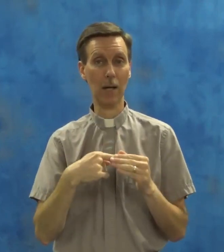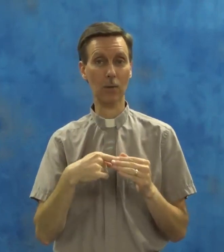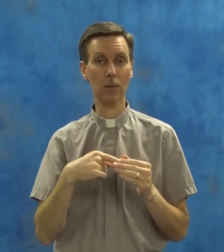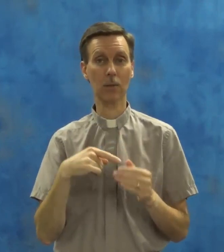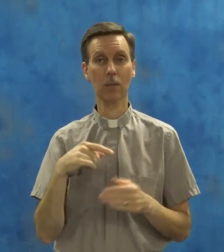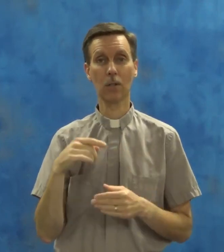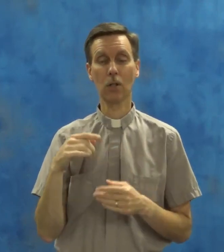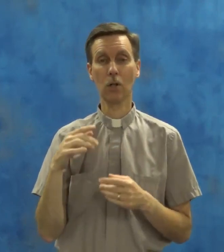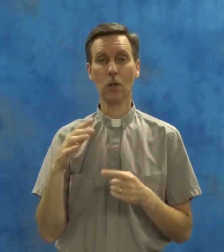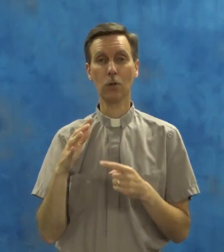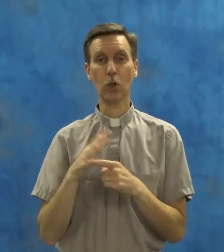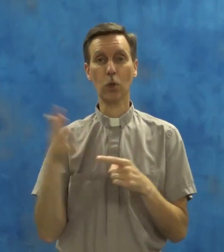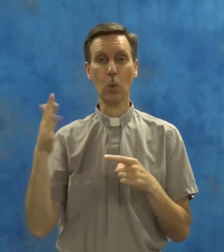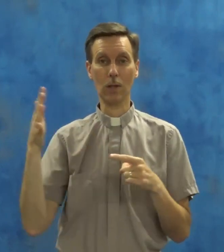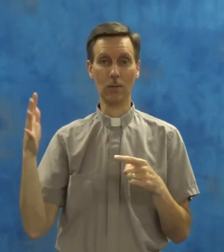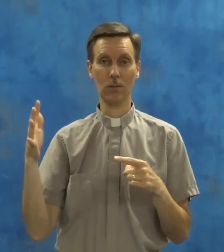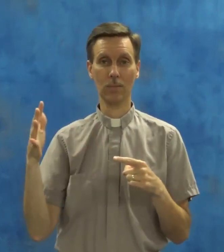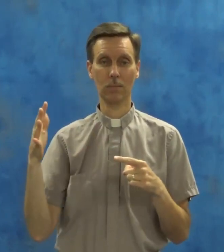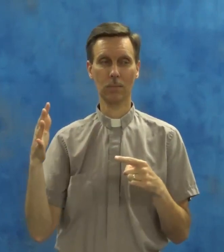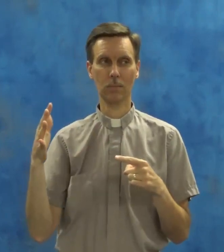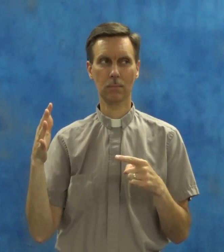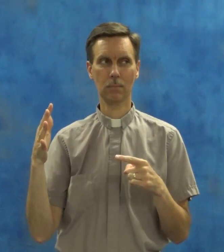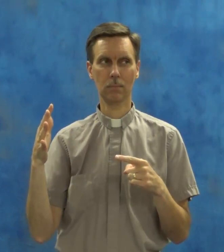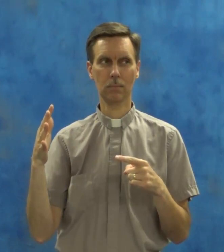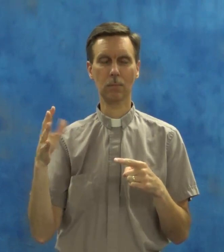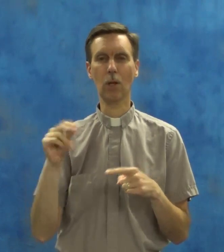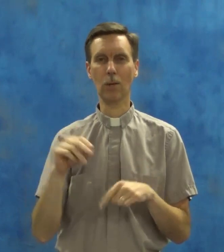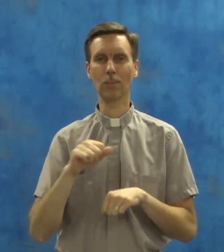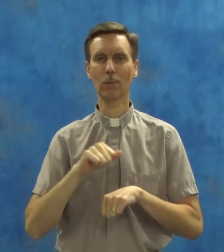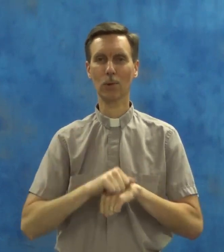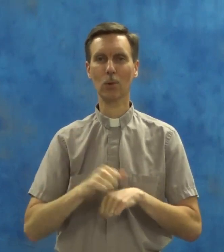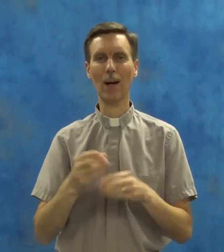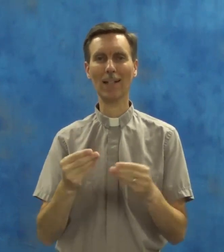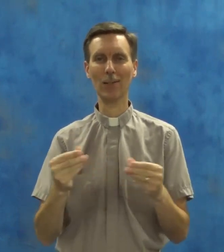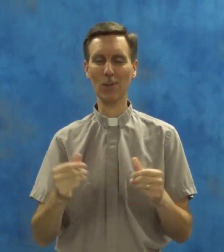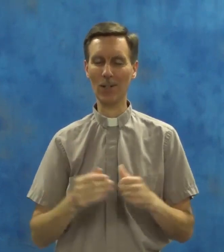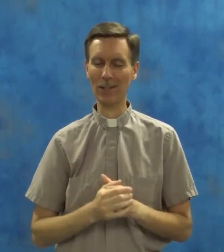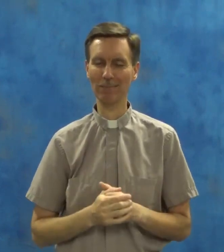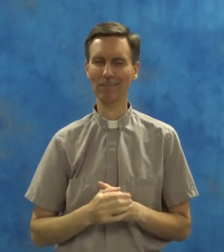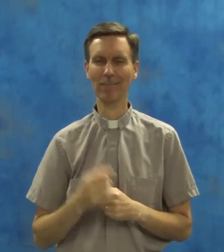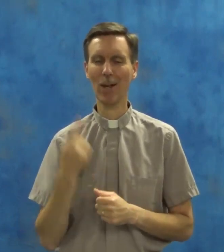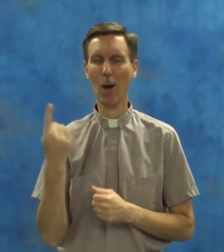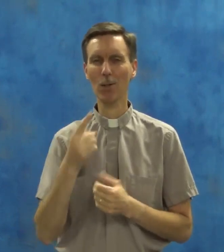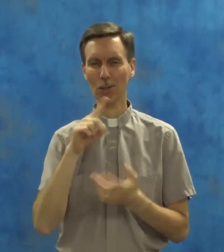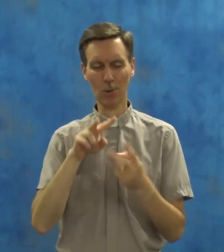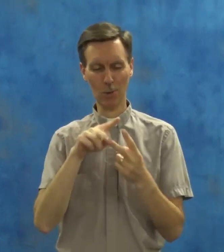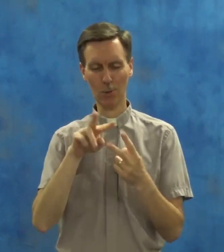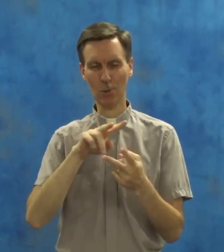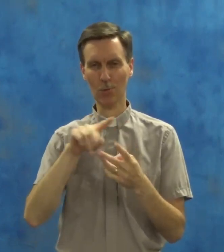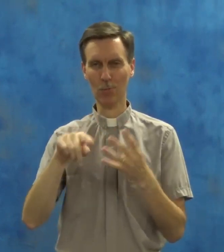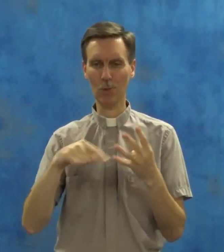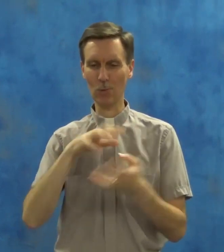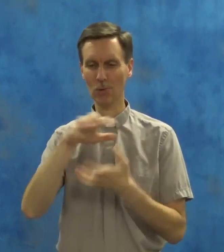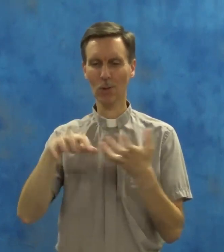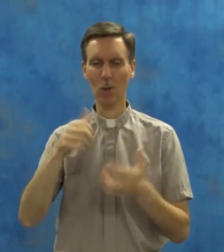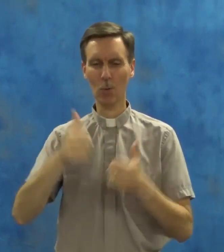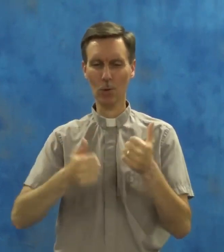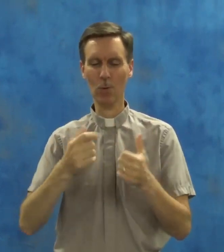about the thorns. No, the rocky soil. Always get those two confused, which